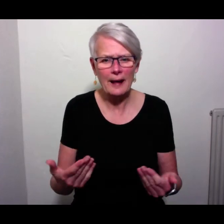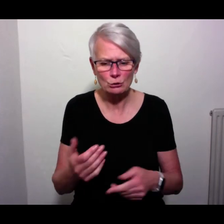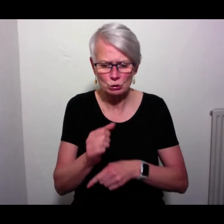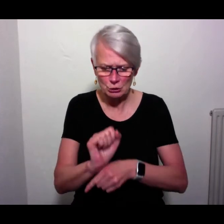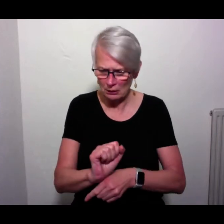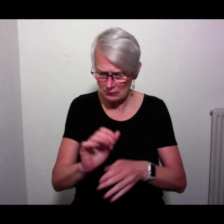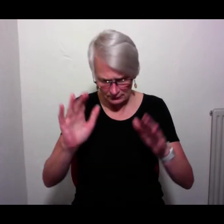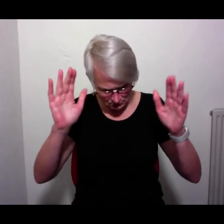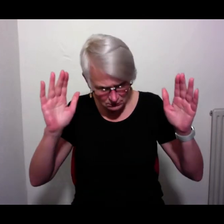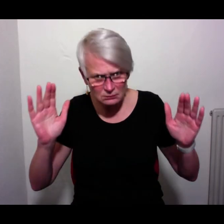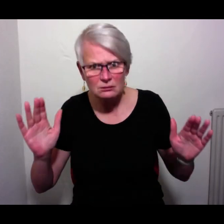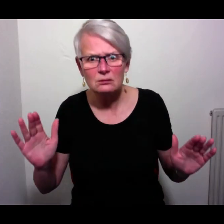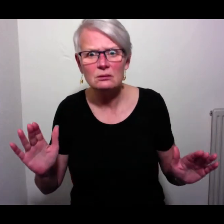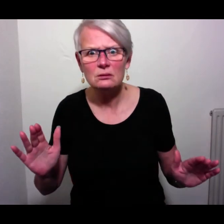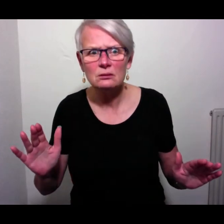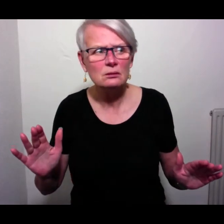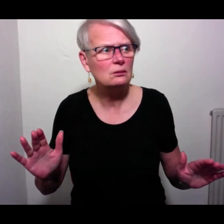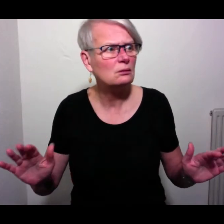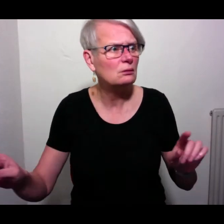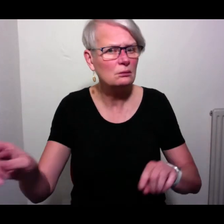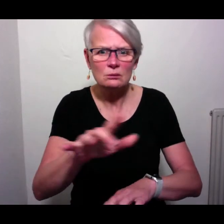broken down. It's terrifying.